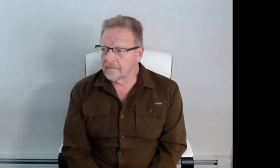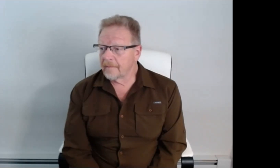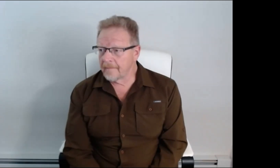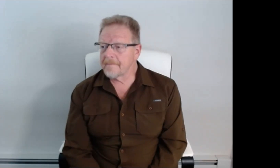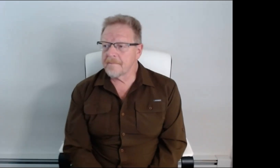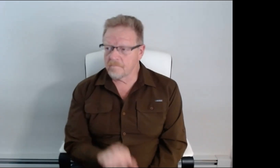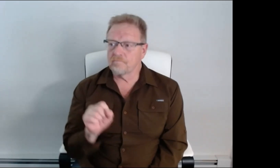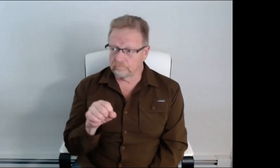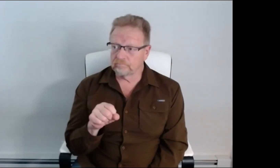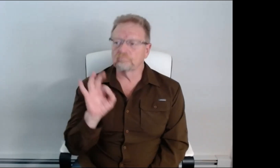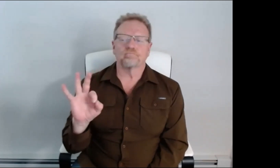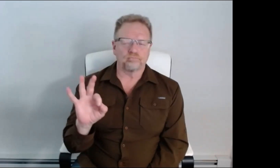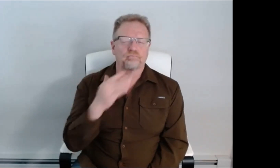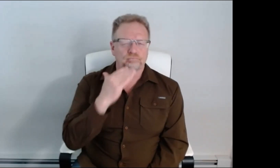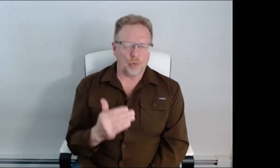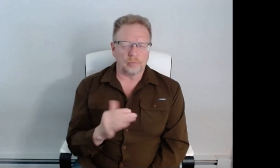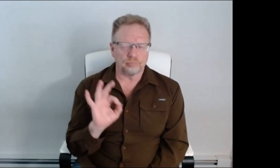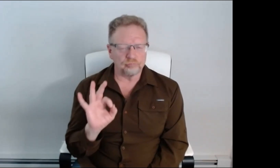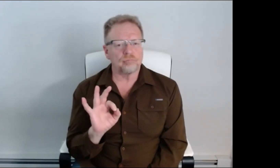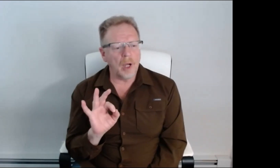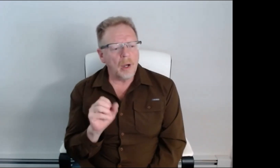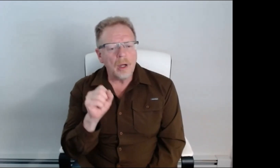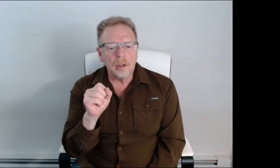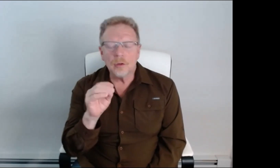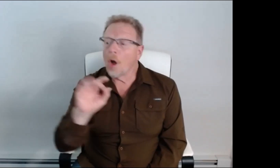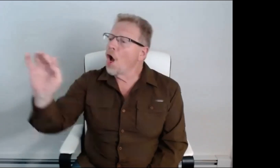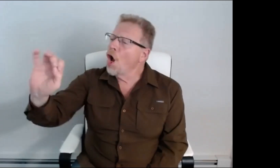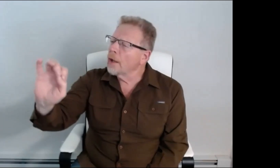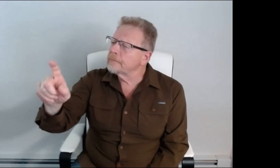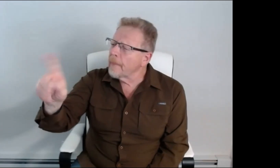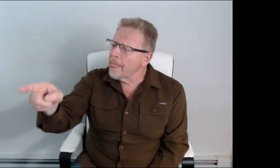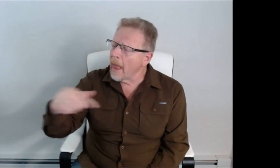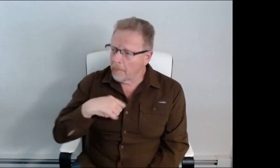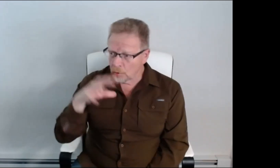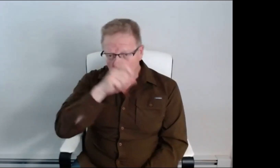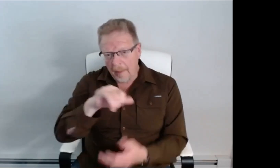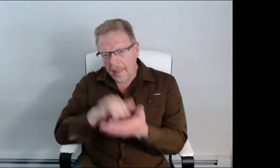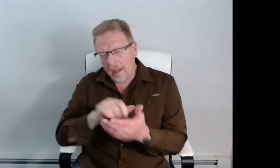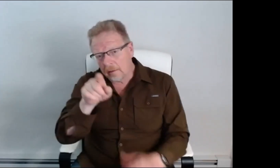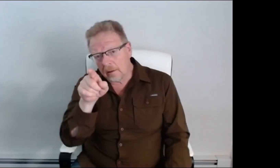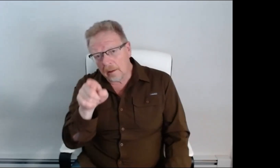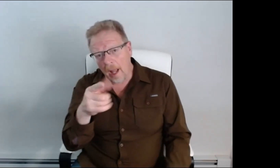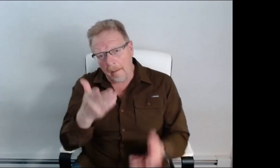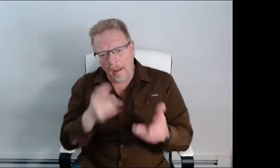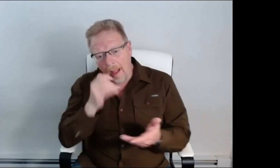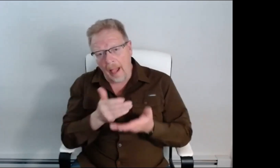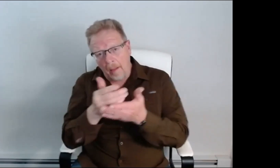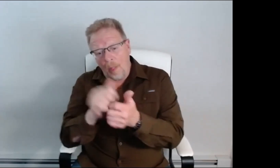Yes. Okay. So Ernest, I'm assuming that I might be helping with that flyer, and I'm on vacation